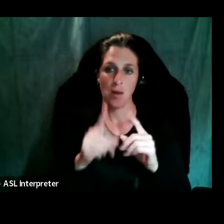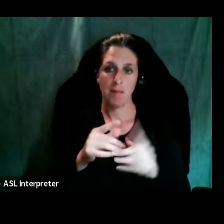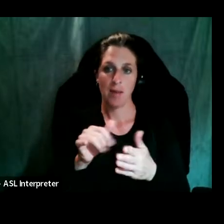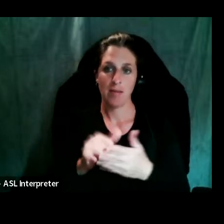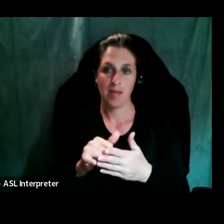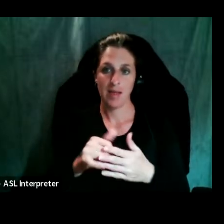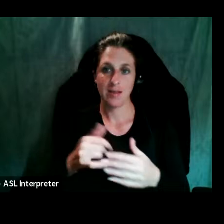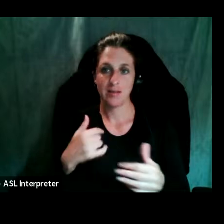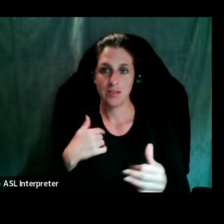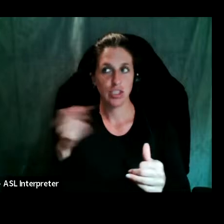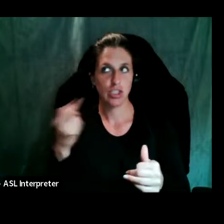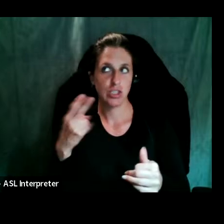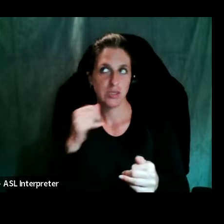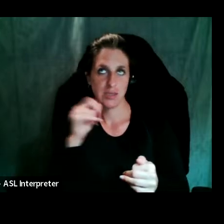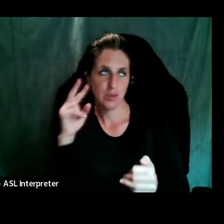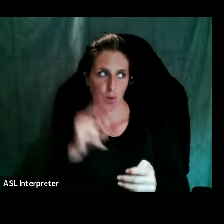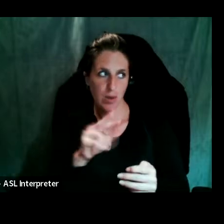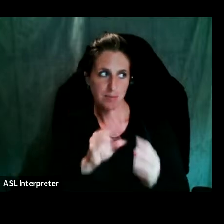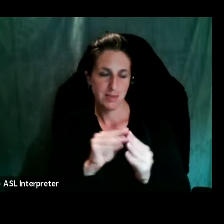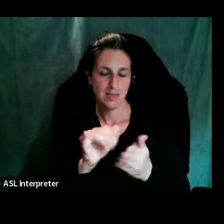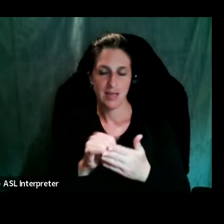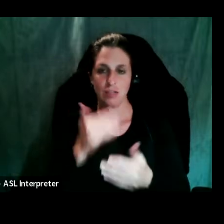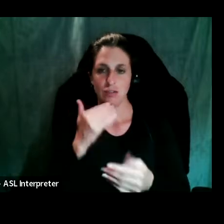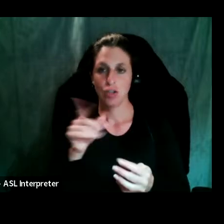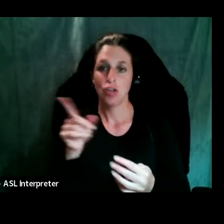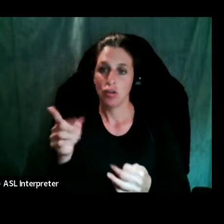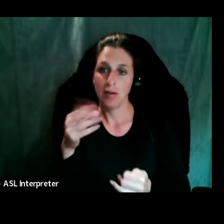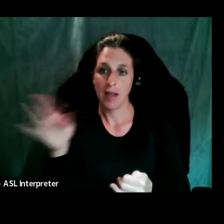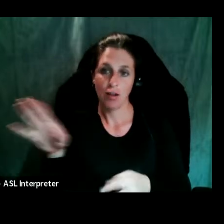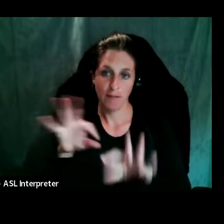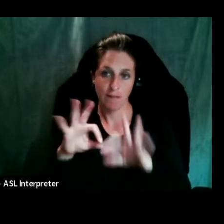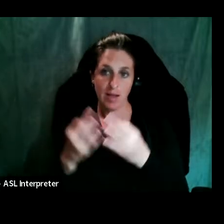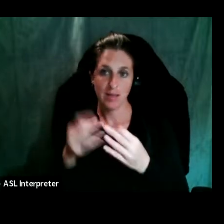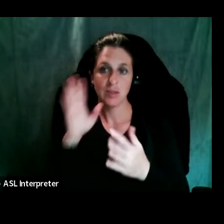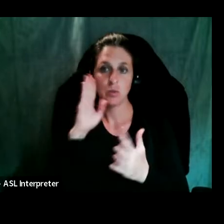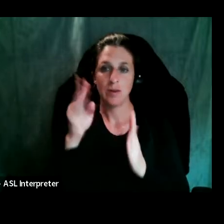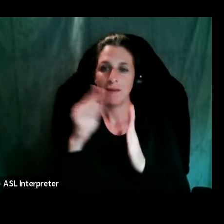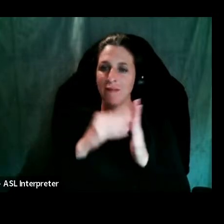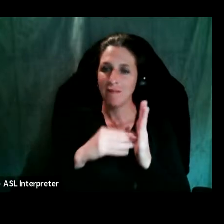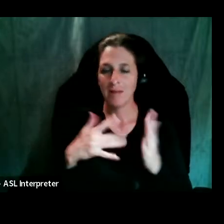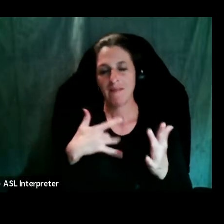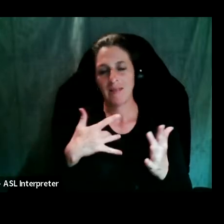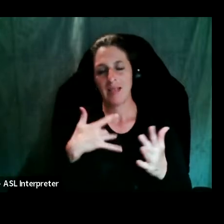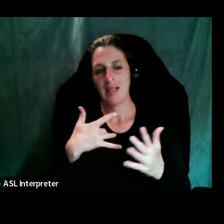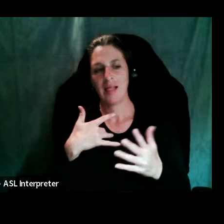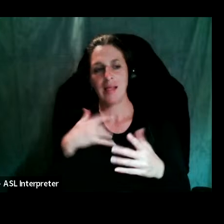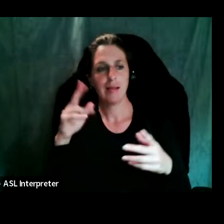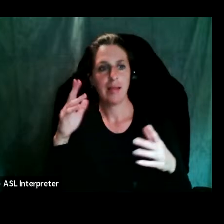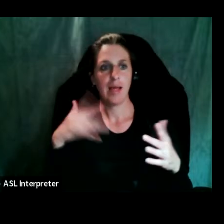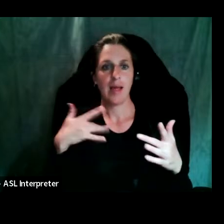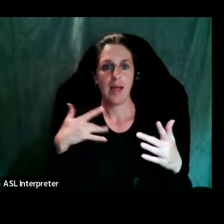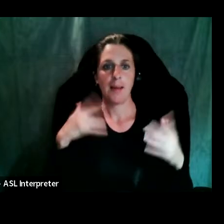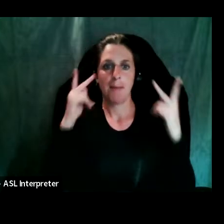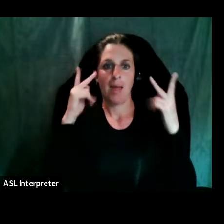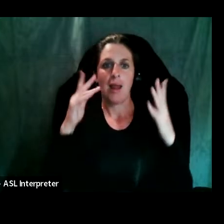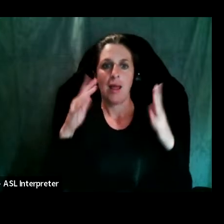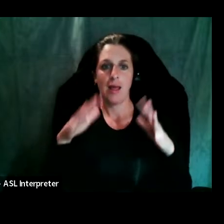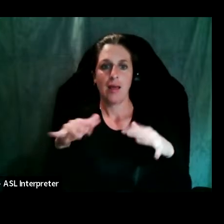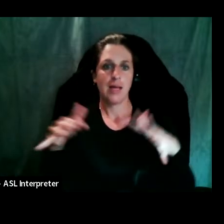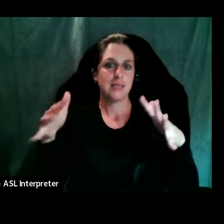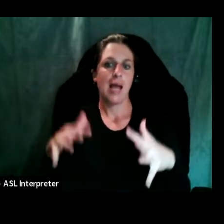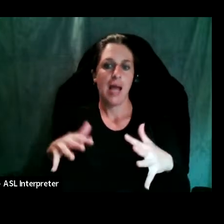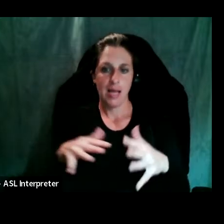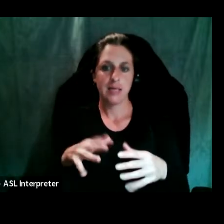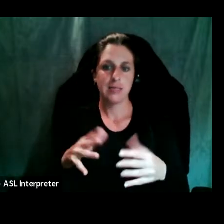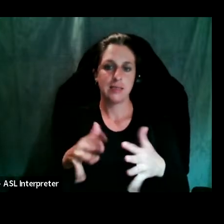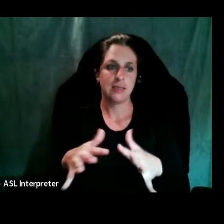these meetings, so that's good. Her and her friends would feel panic attacks, anxiety, extra stress during certain times of